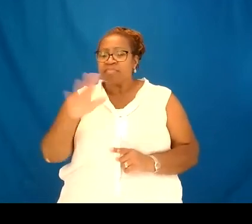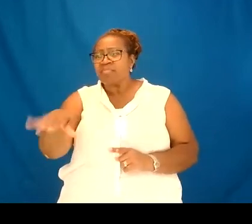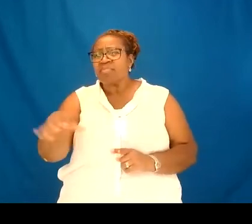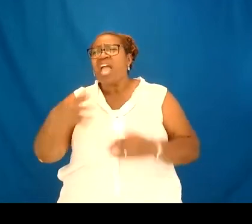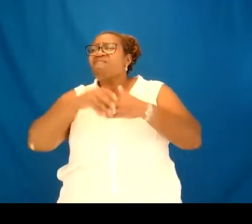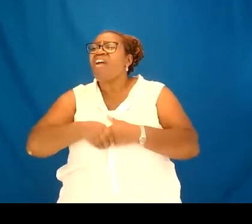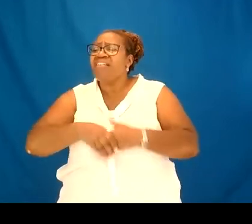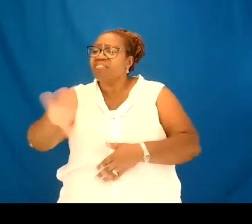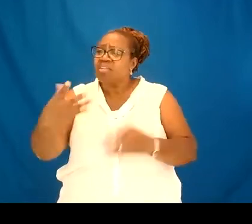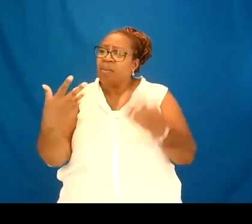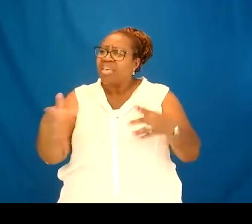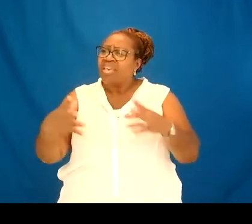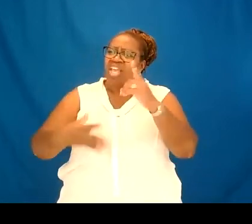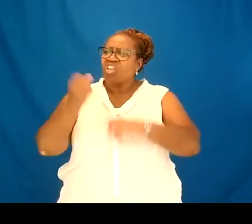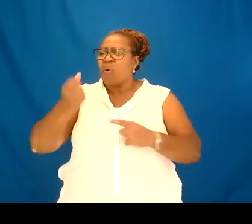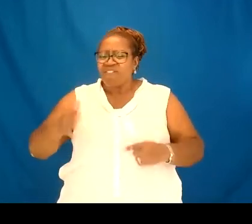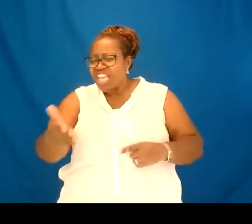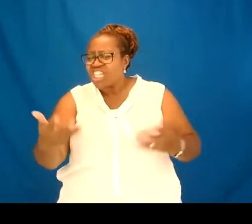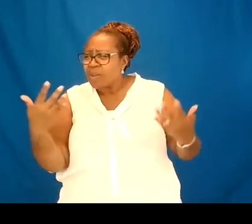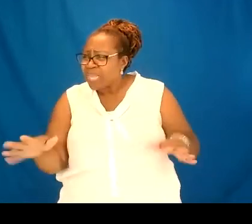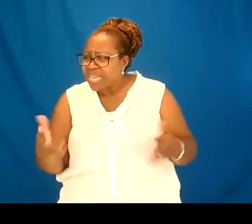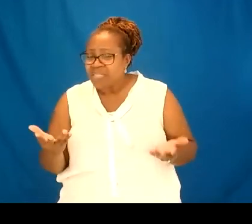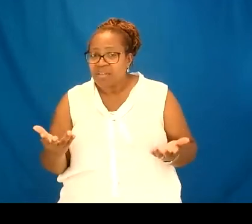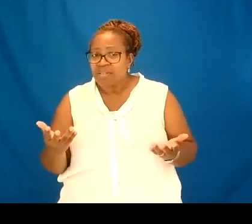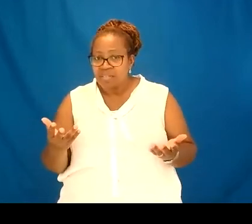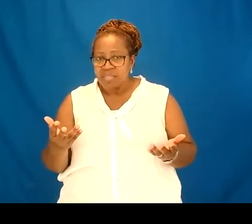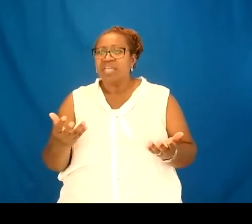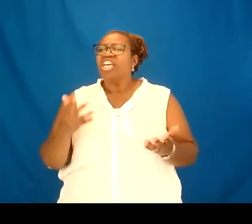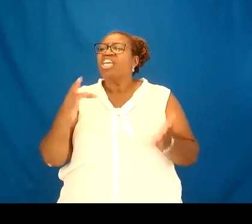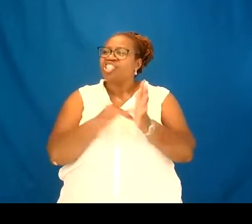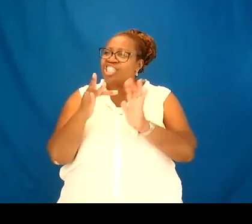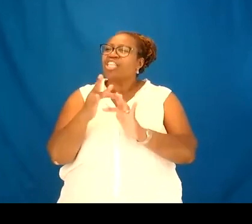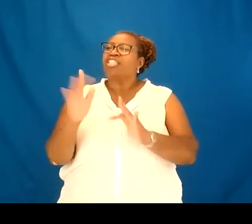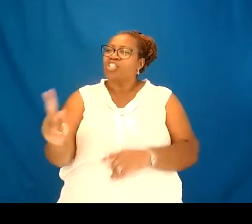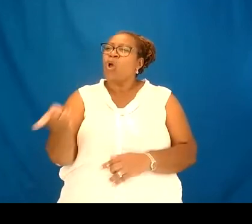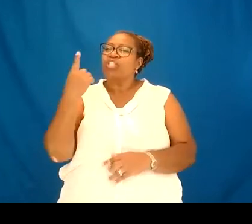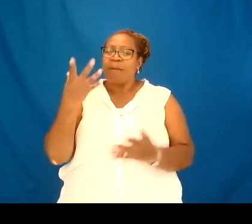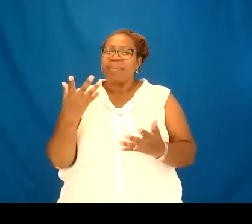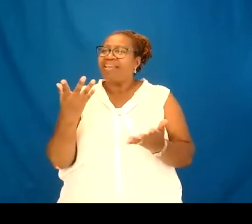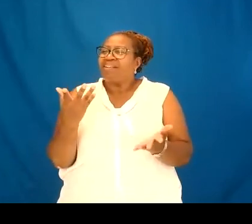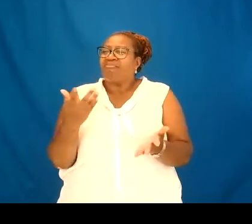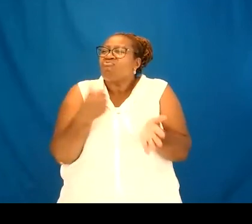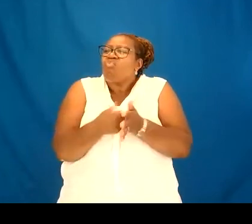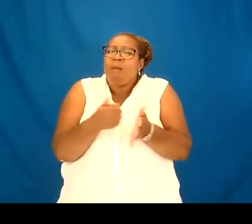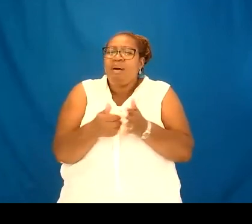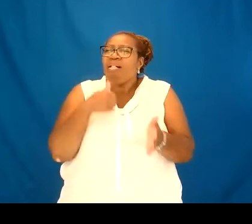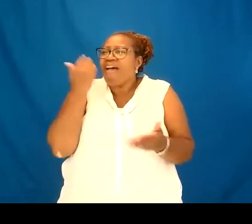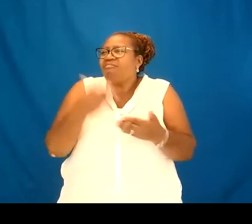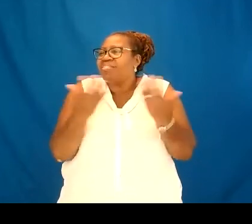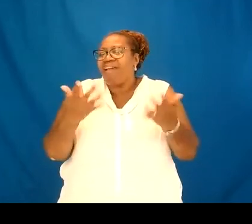situation of unsuccessful fishing. He shows up for Peter in the ordinariness of his day-to-day